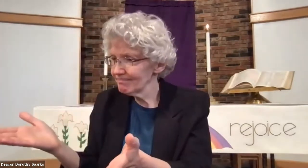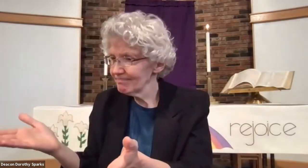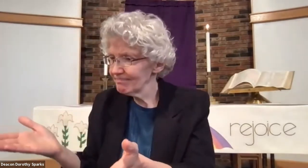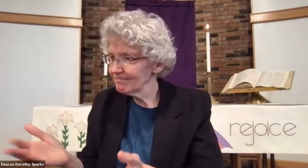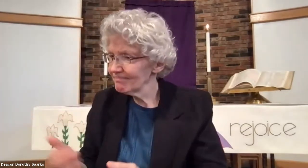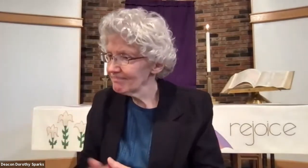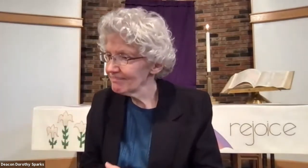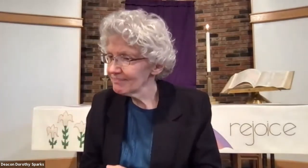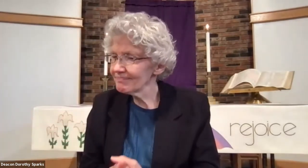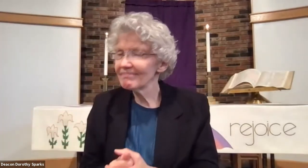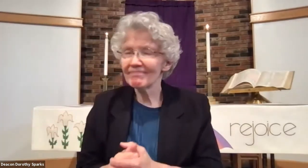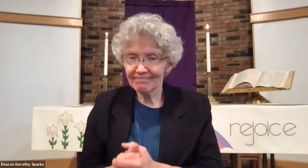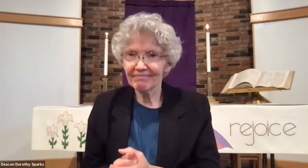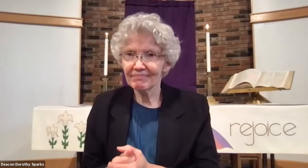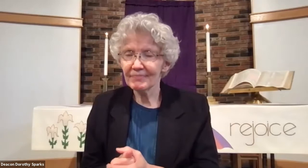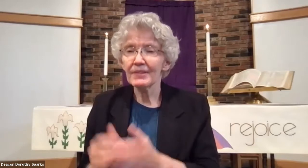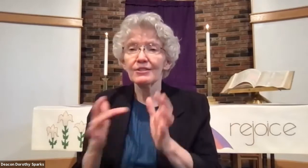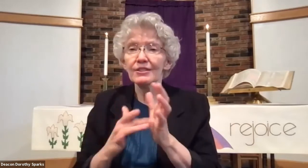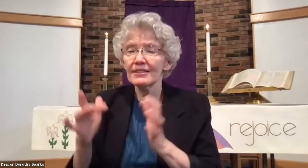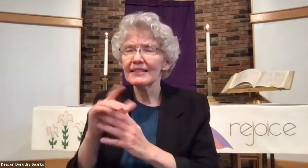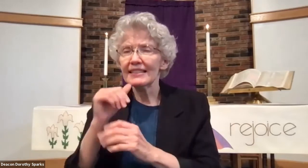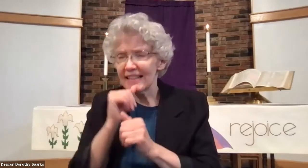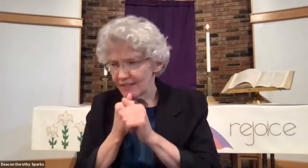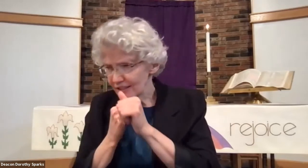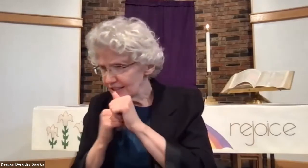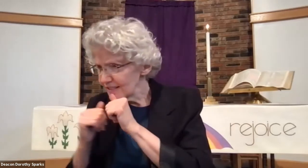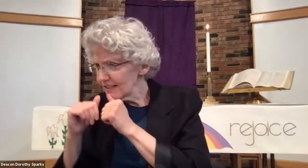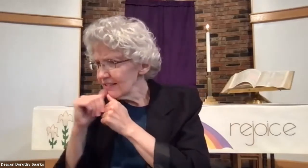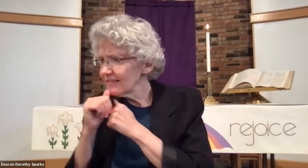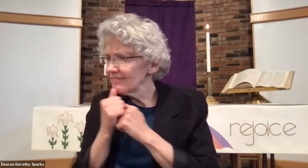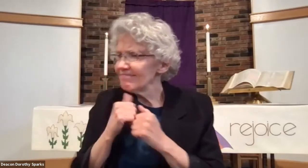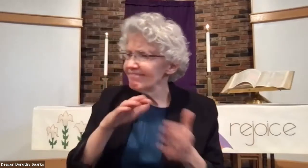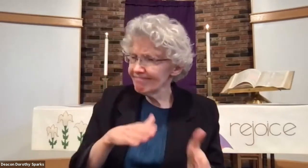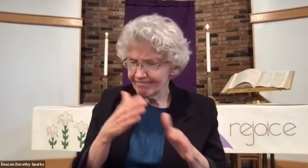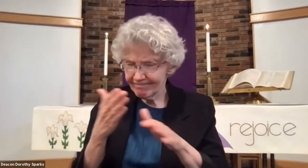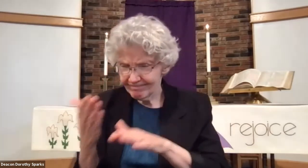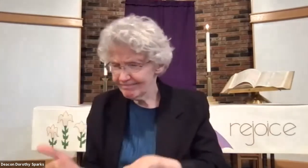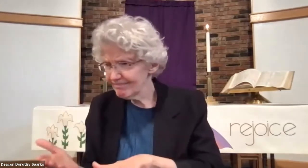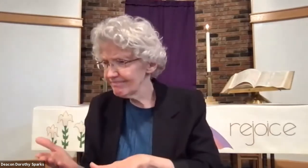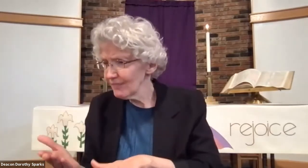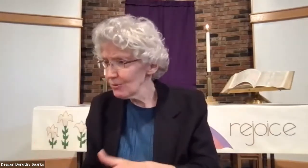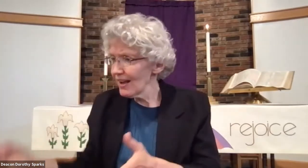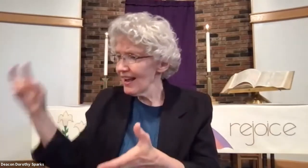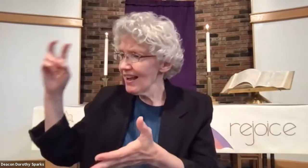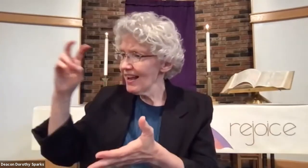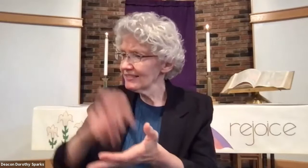he gave orders to the chosen apostles with the help of the Holy Spirit.